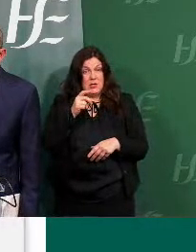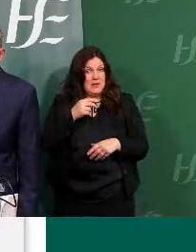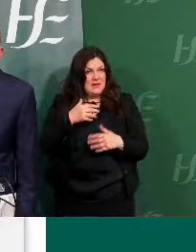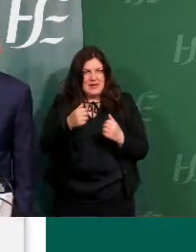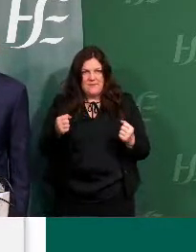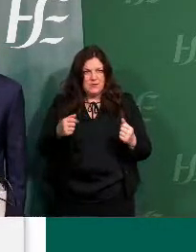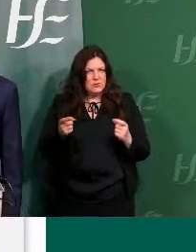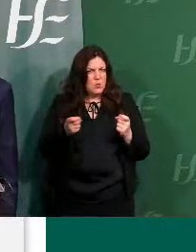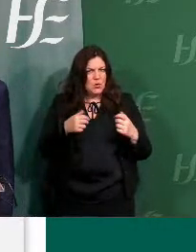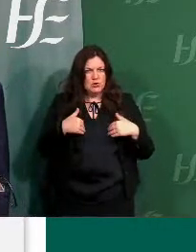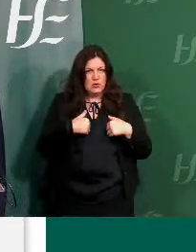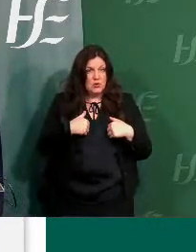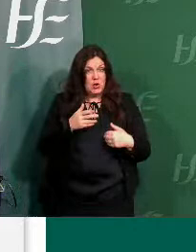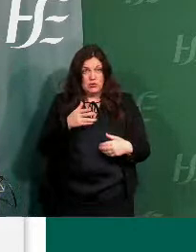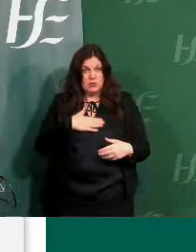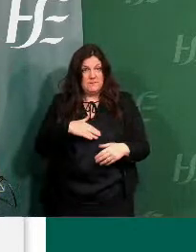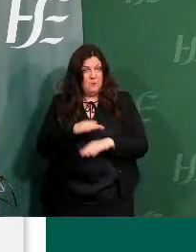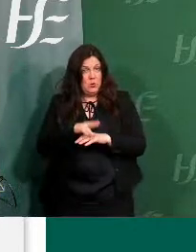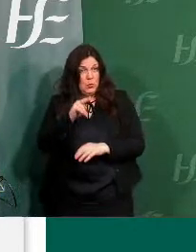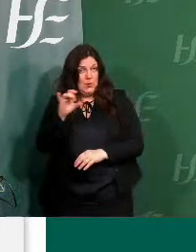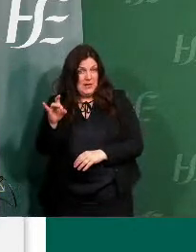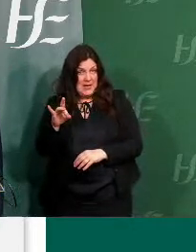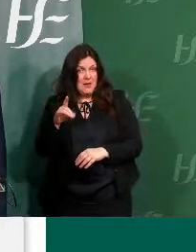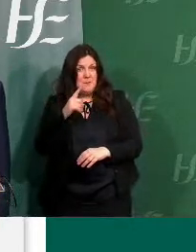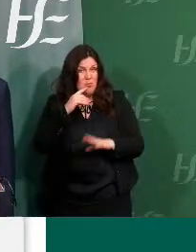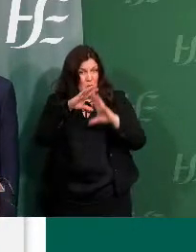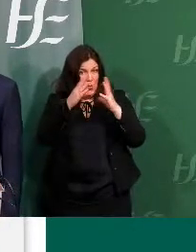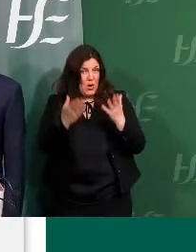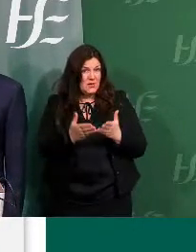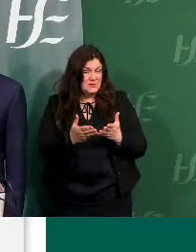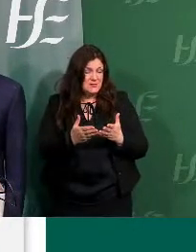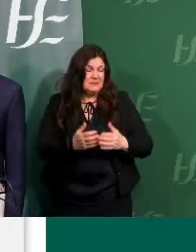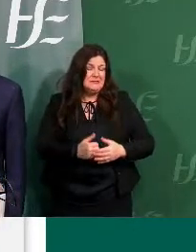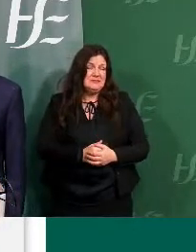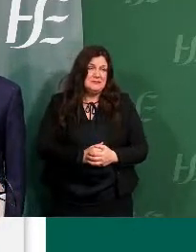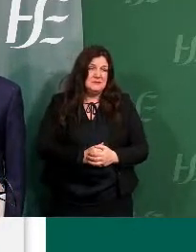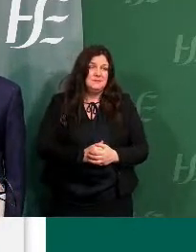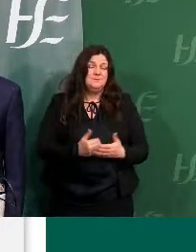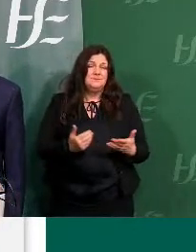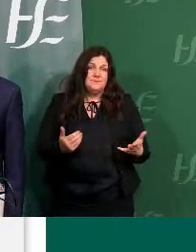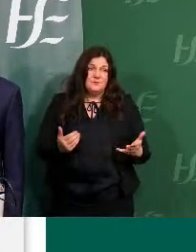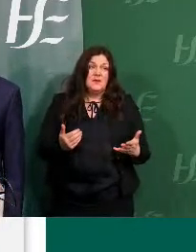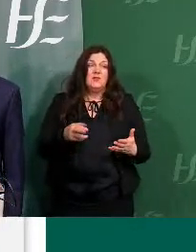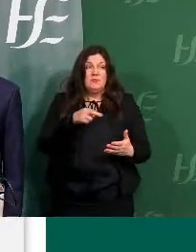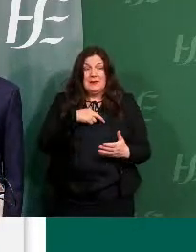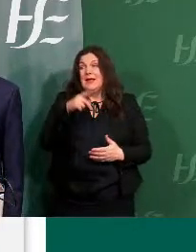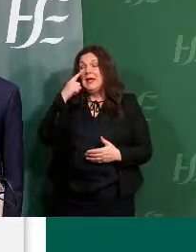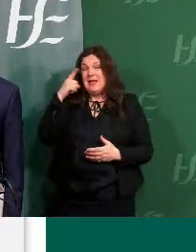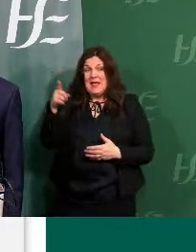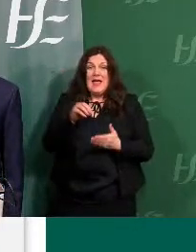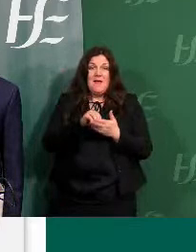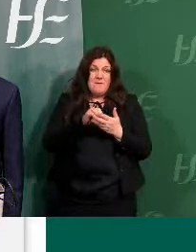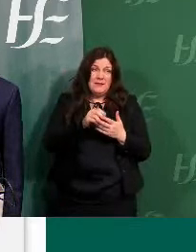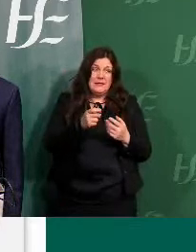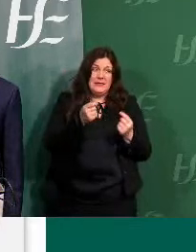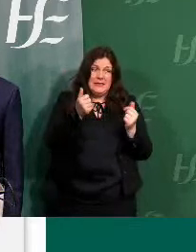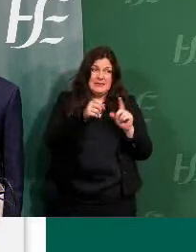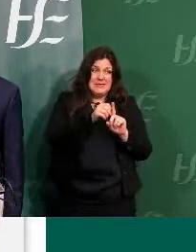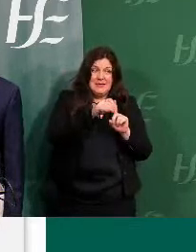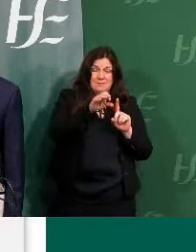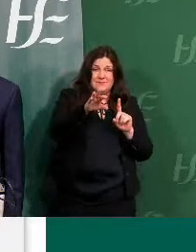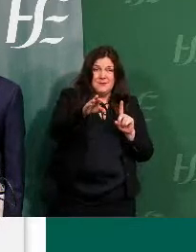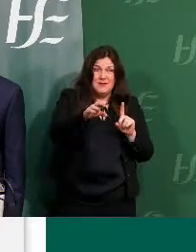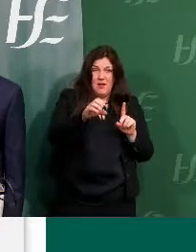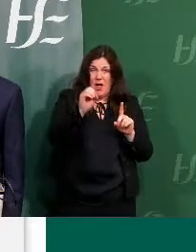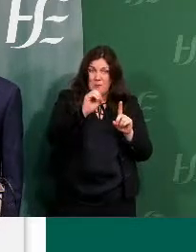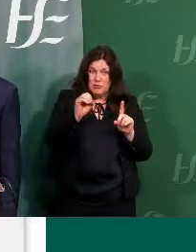So my message to end with is there is a lot of uncertainty regarding the potential transmissibility, immune evasion, disease